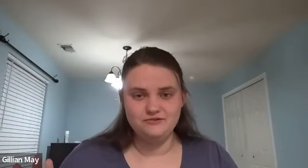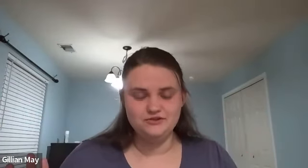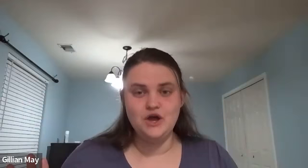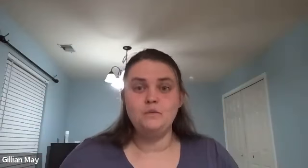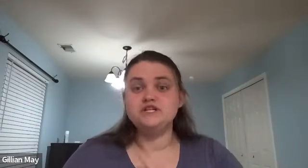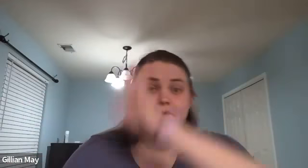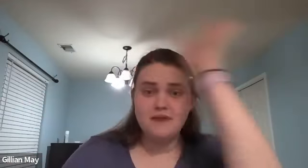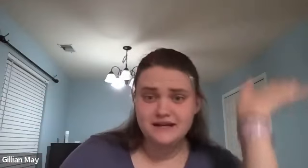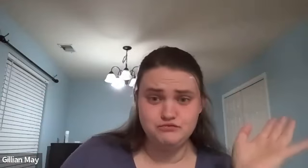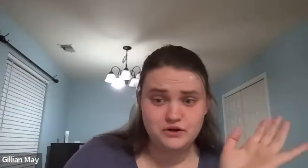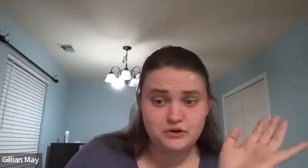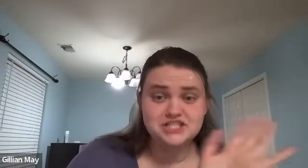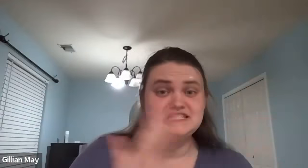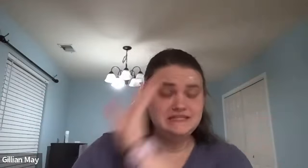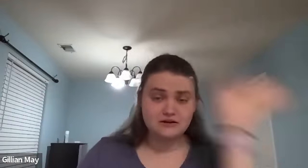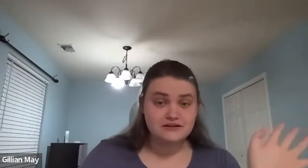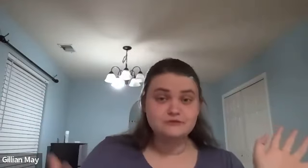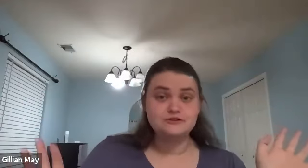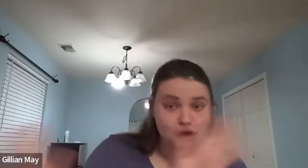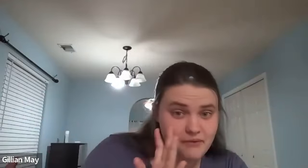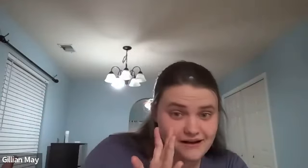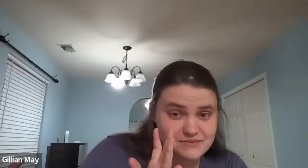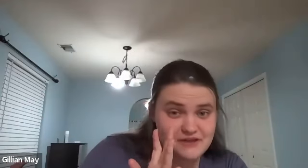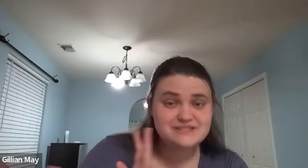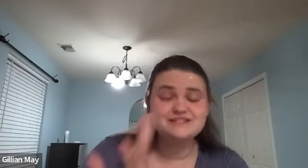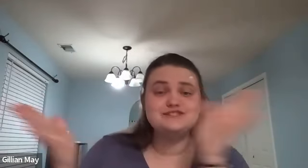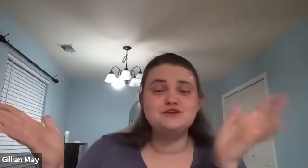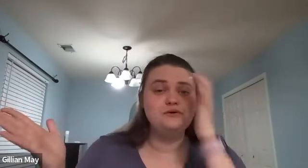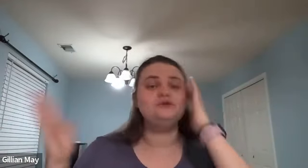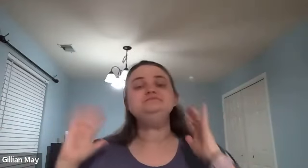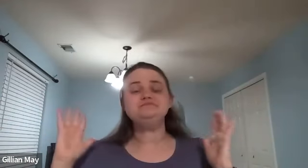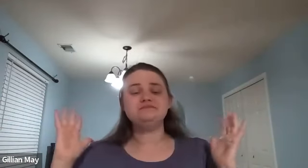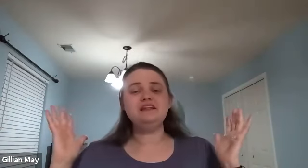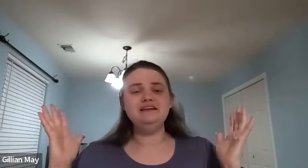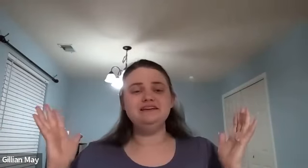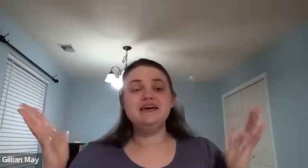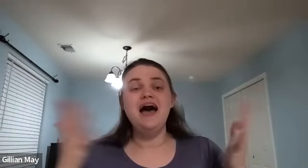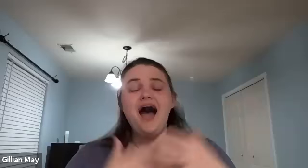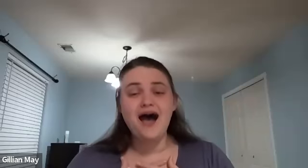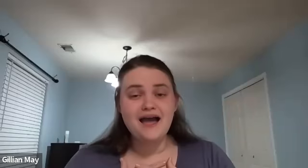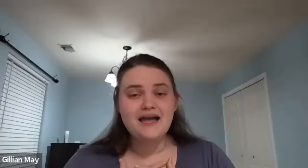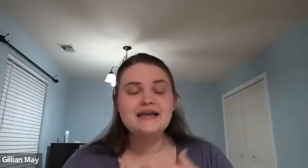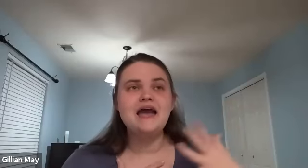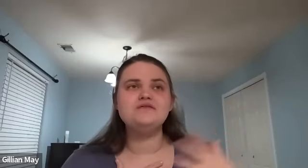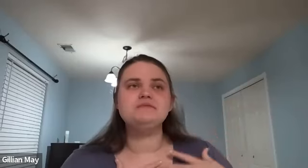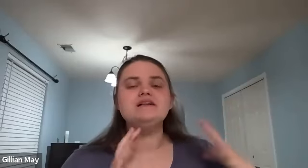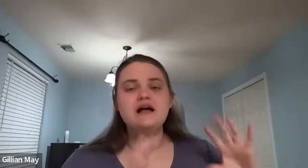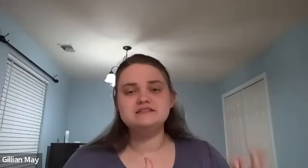novels, which might I real quick just get on a little soapbox about this because it's so cool. Is I have my class of